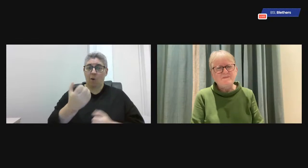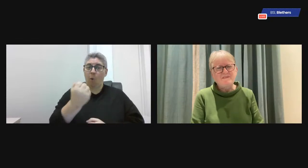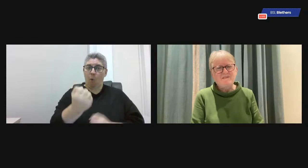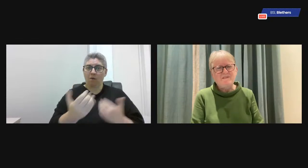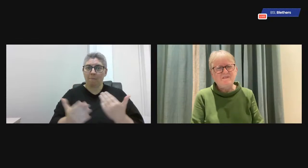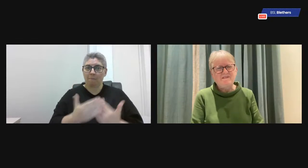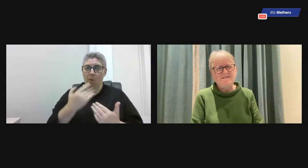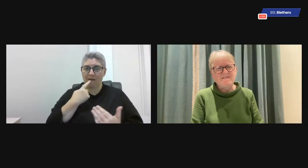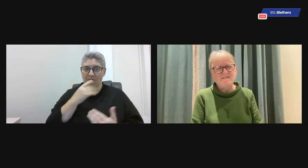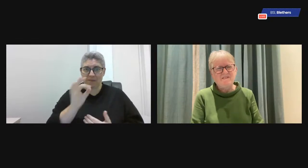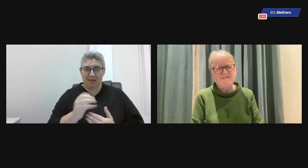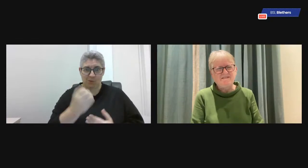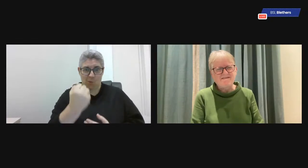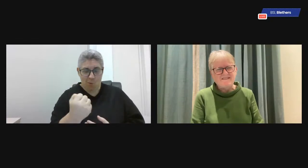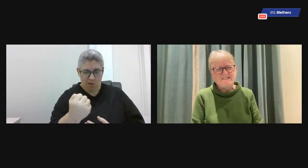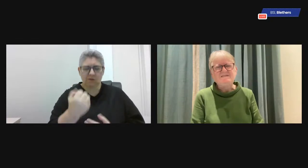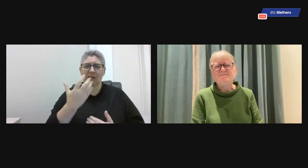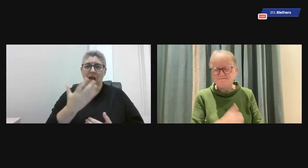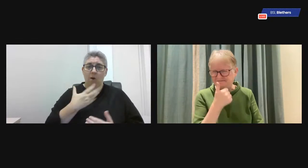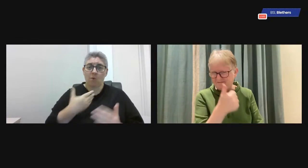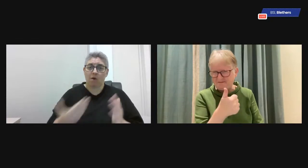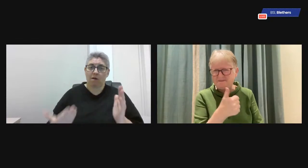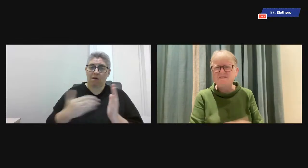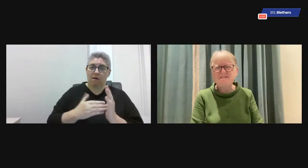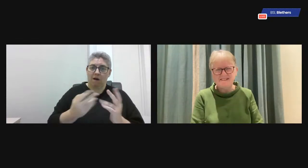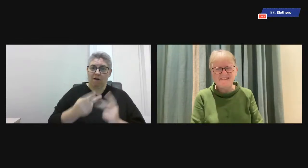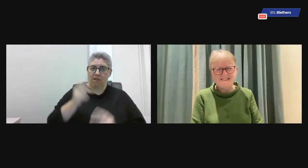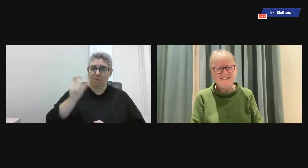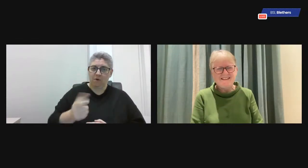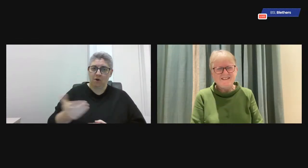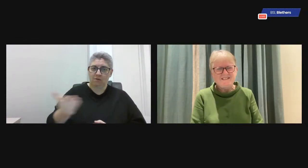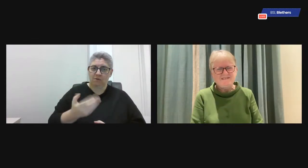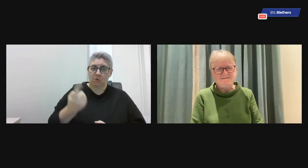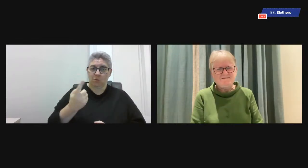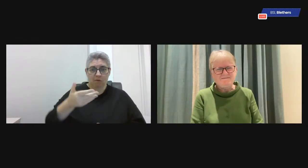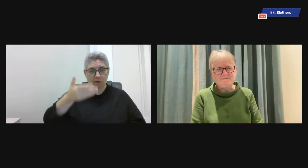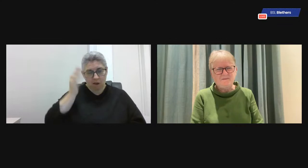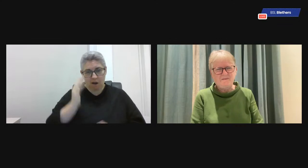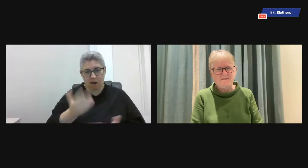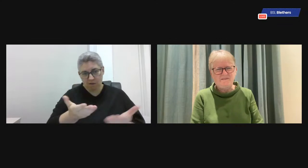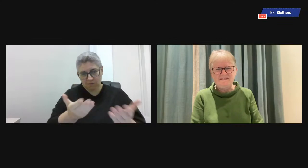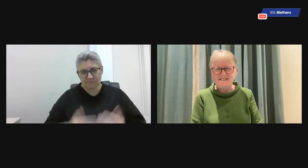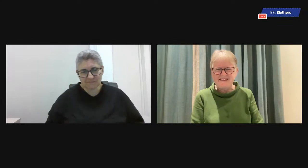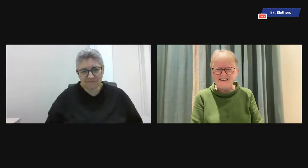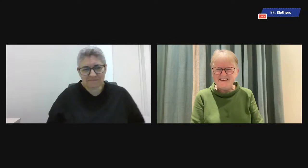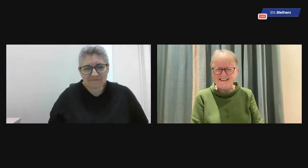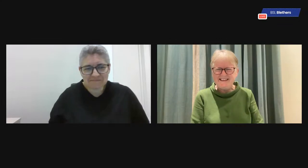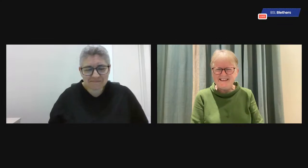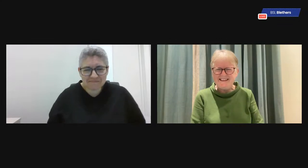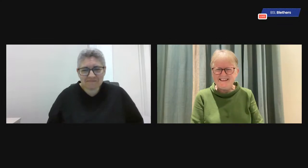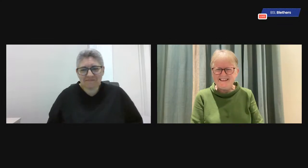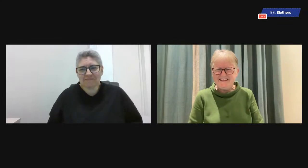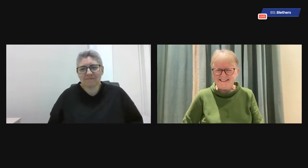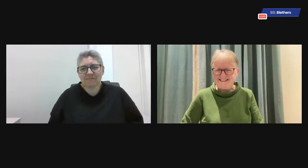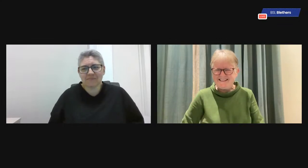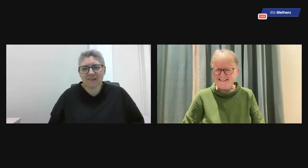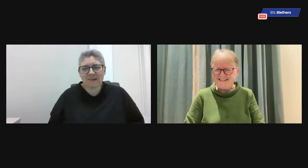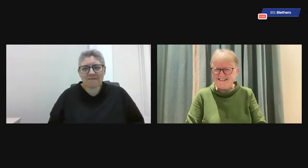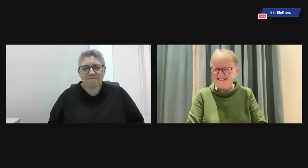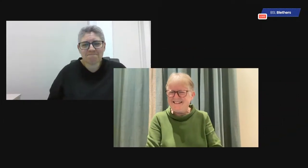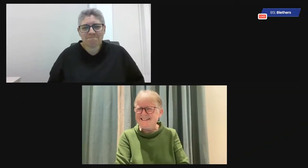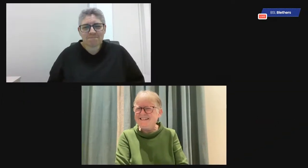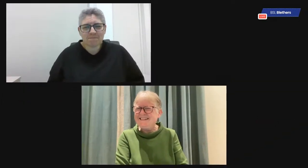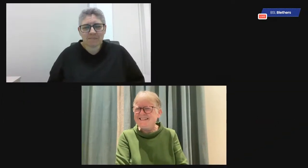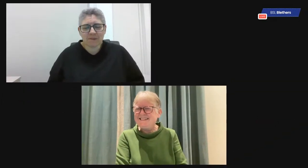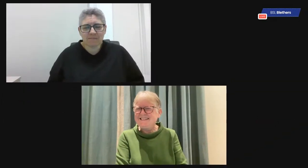been a lovely organisation to be part of. Oh, Emma, I've got so many questions to ask you, but could you just hang on 1 second? We'll introduce